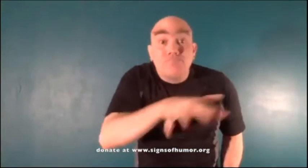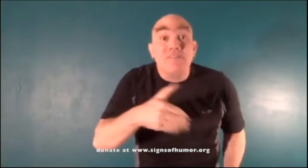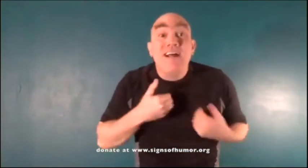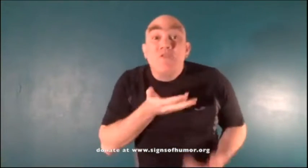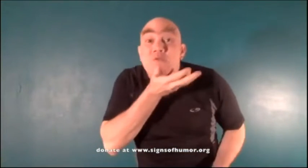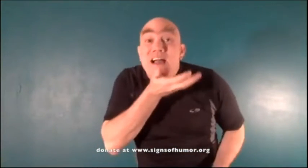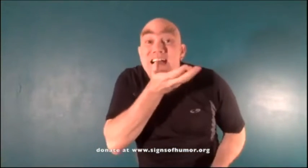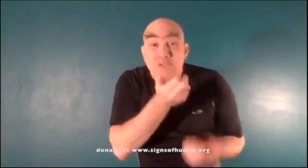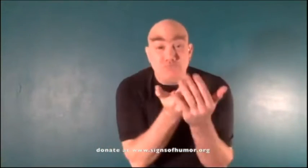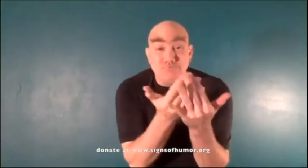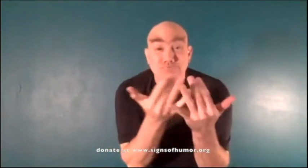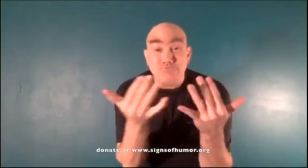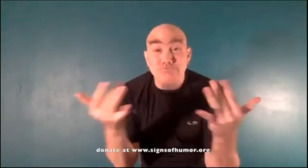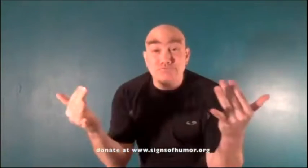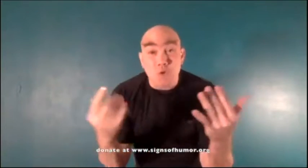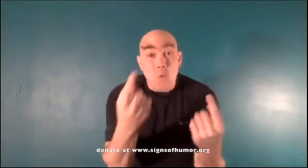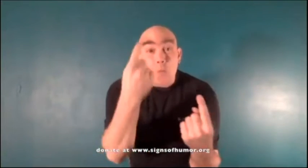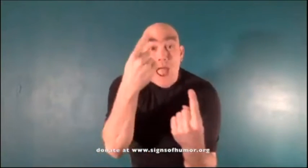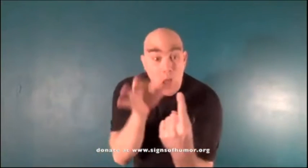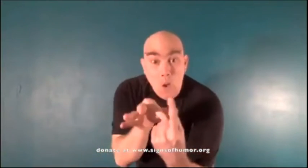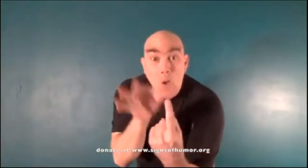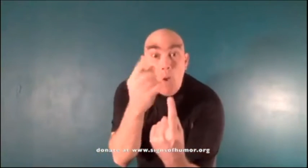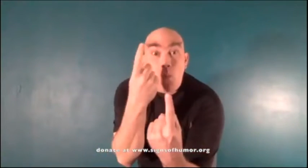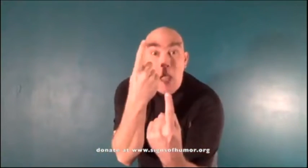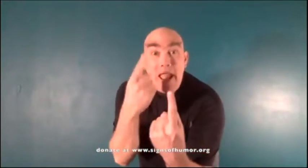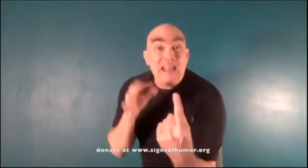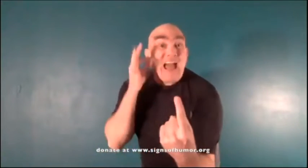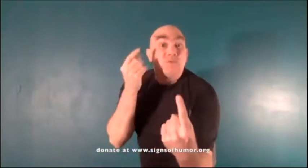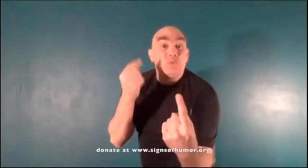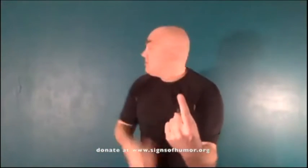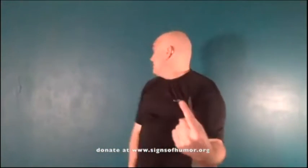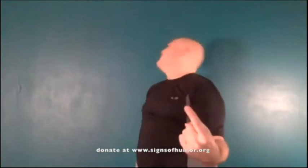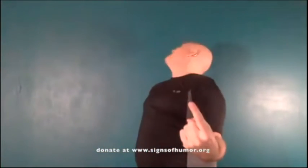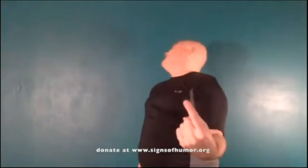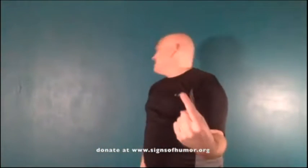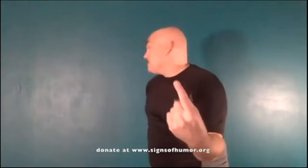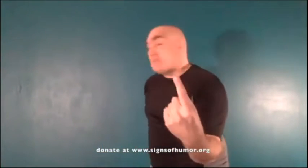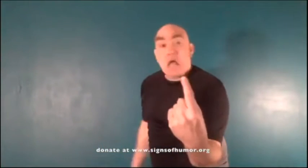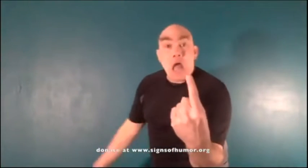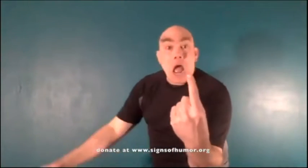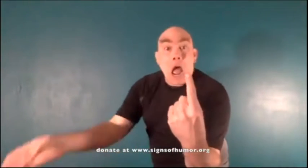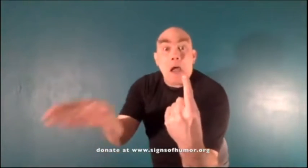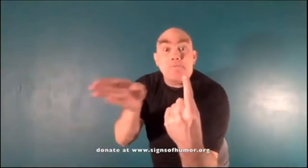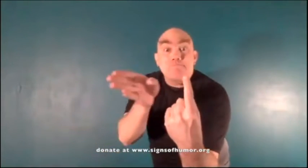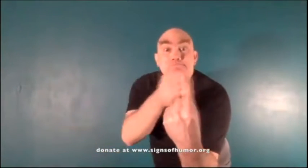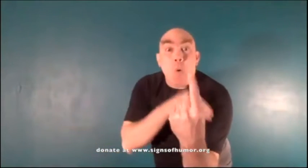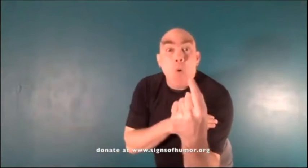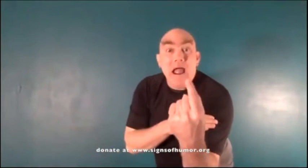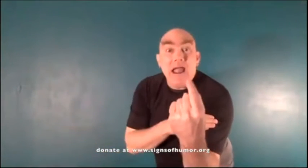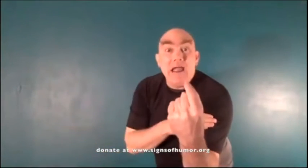Because the minute new cat got near my yard and touched a single blade of